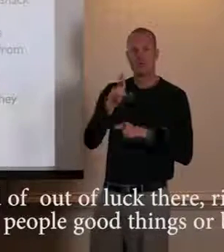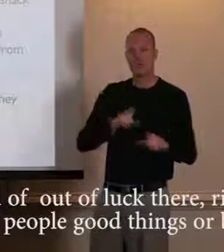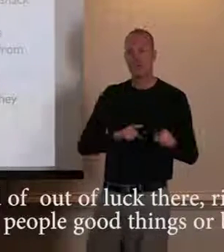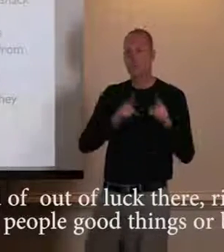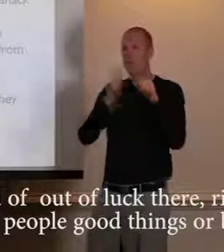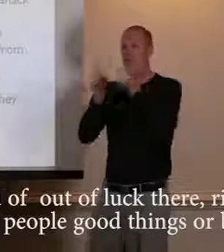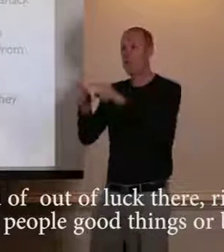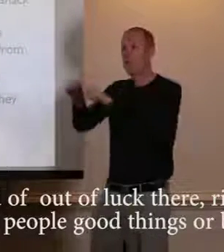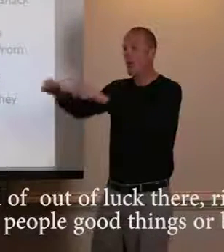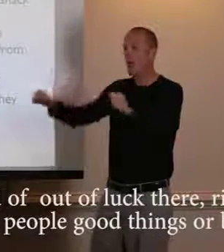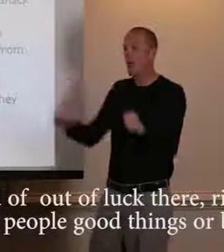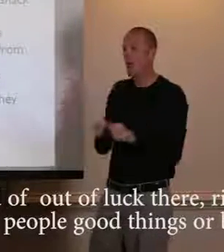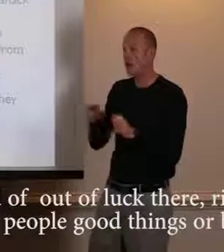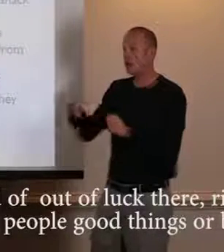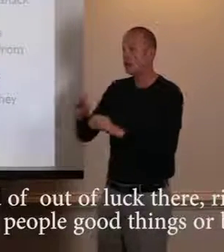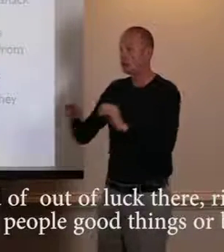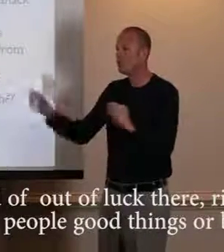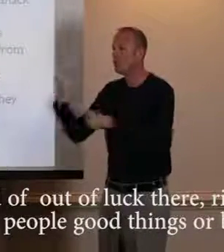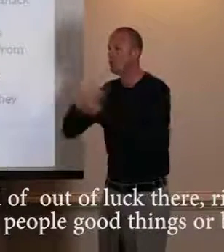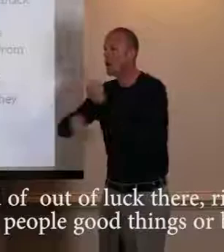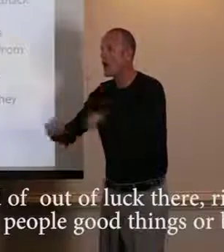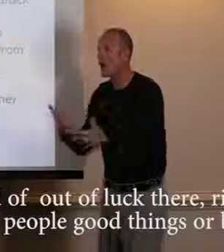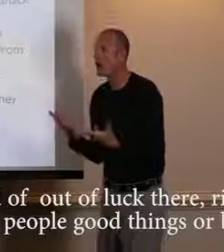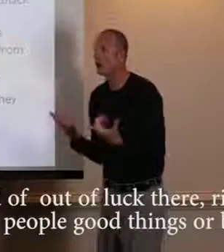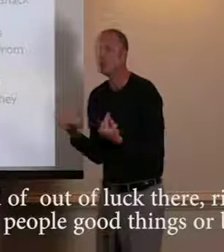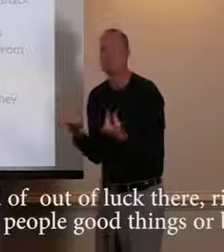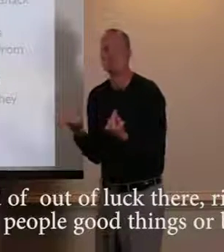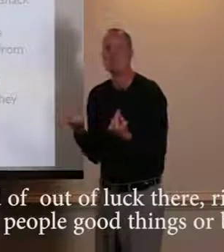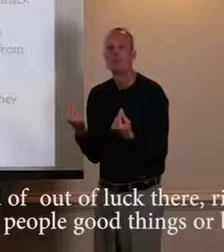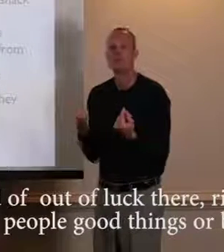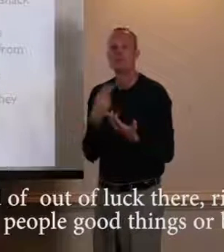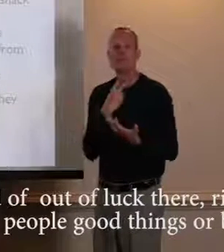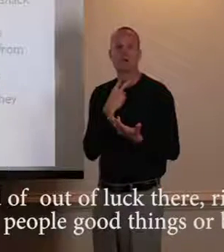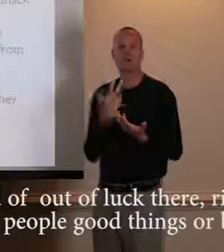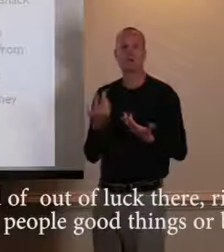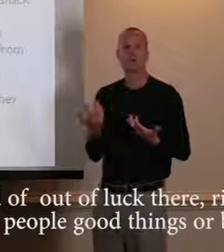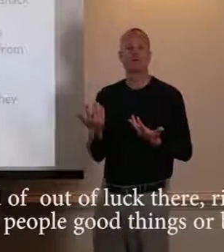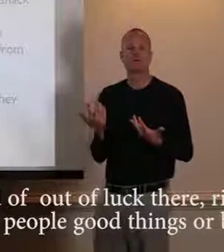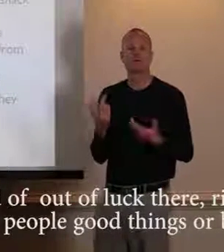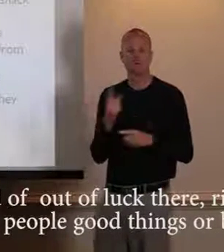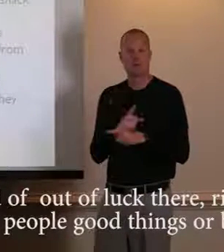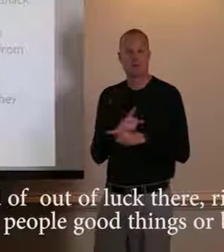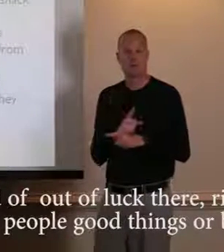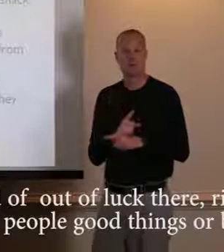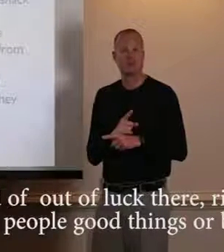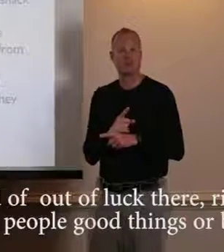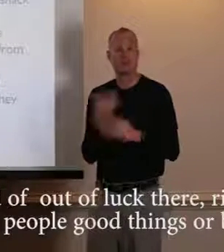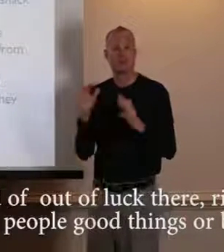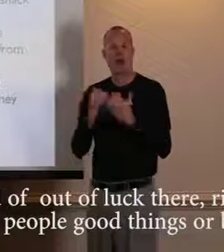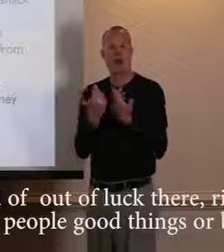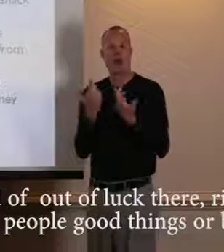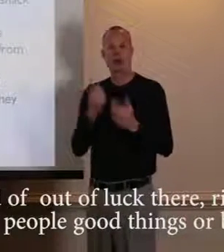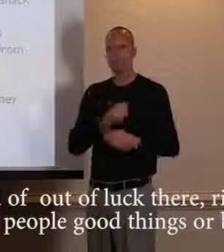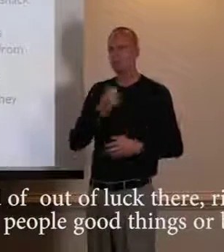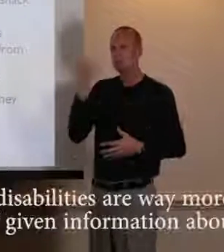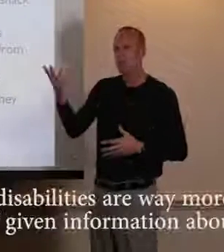nobody can sign, you're kind of, out of luck there, right? How are you supposed to tell people good things or bad